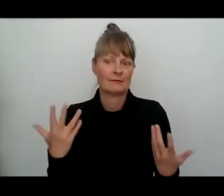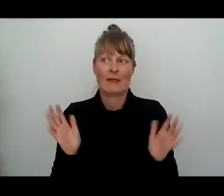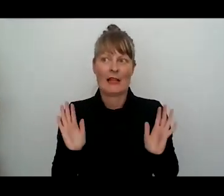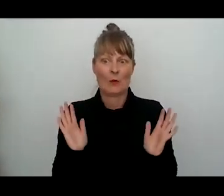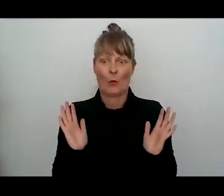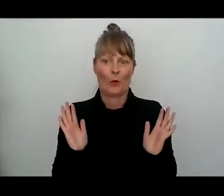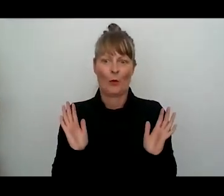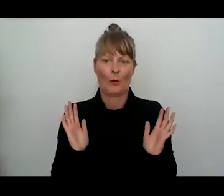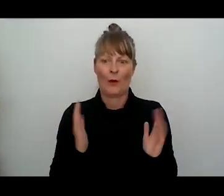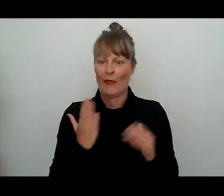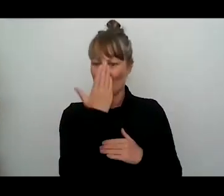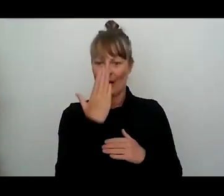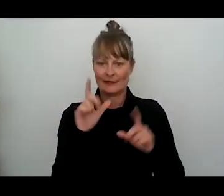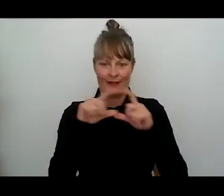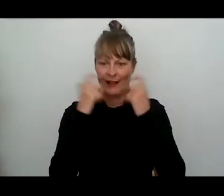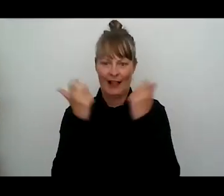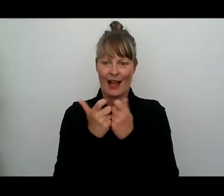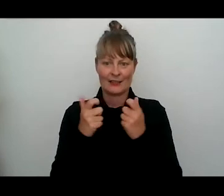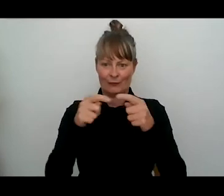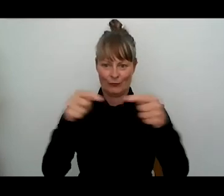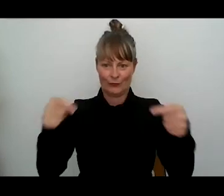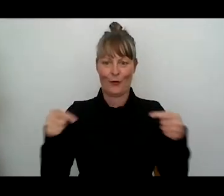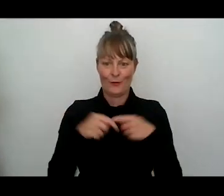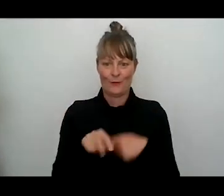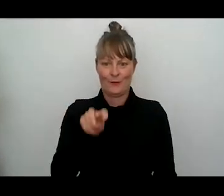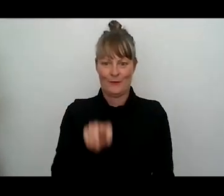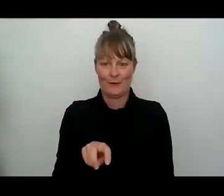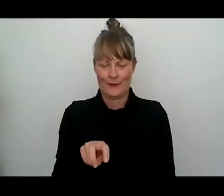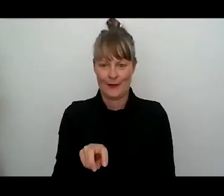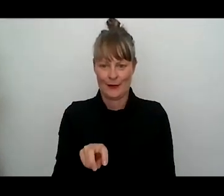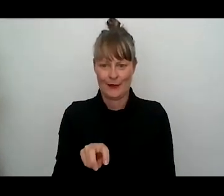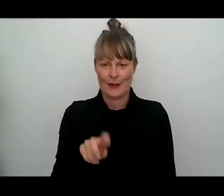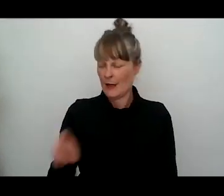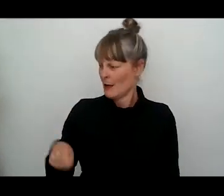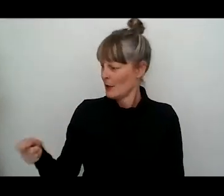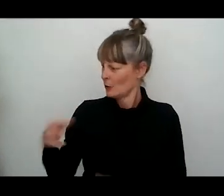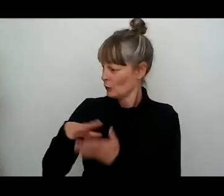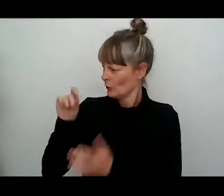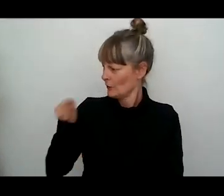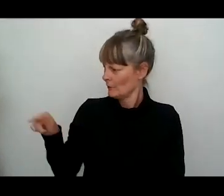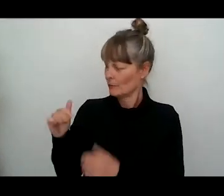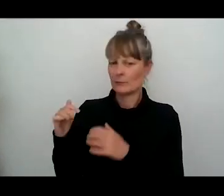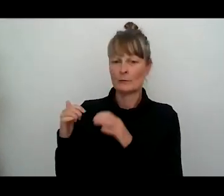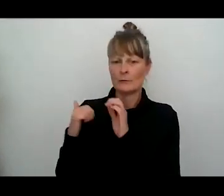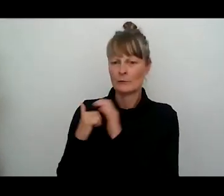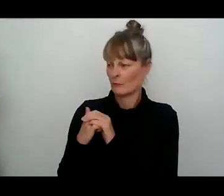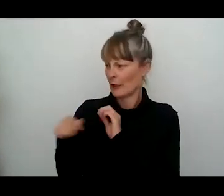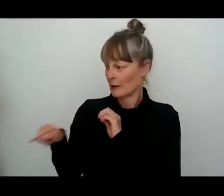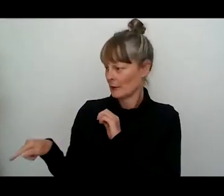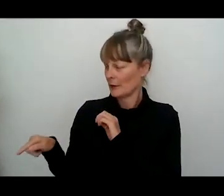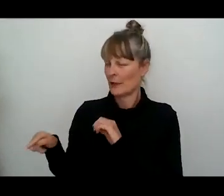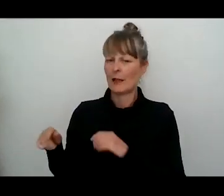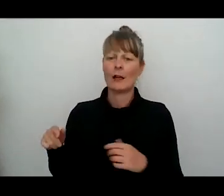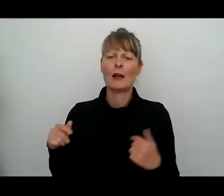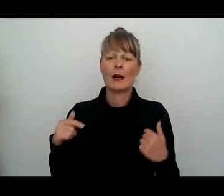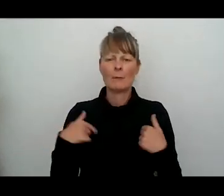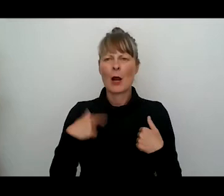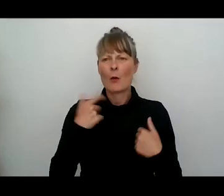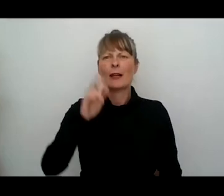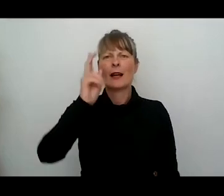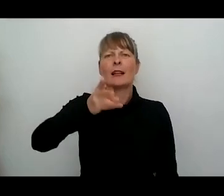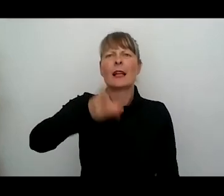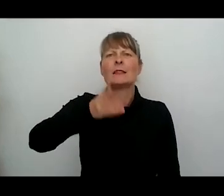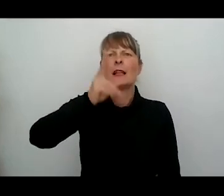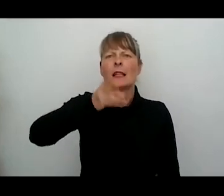was. And the classmate next to me was getting sick of me asking for repeats.